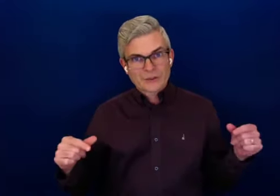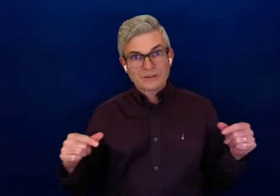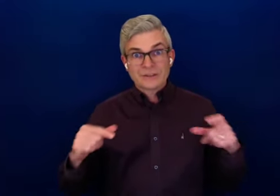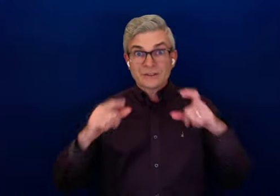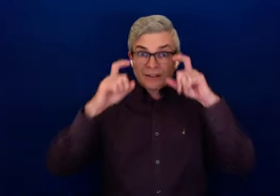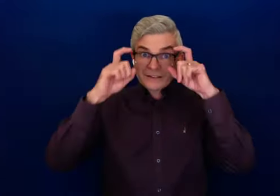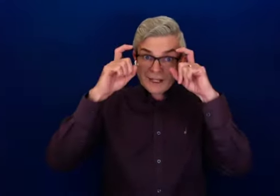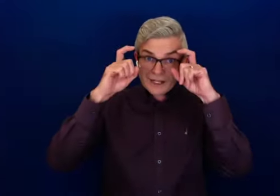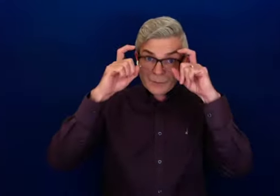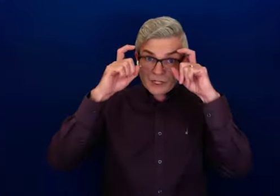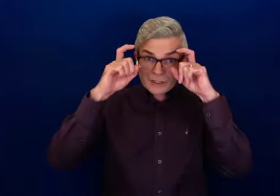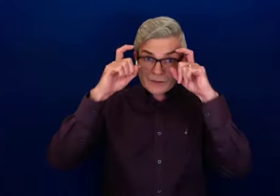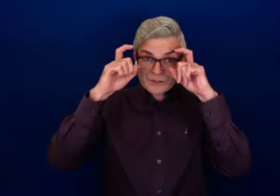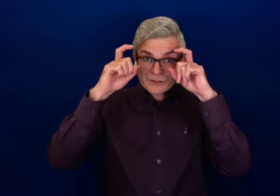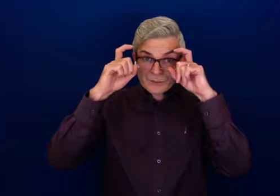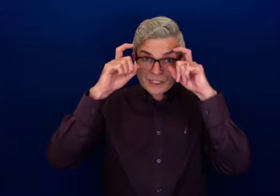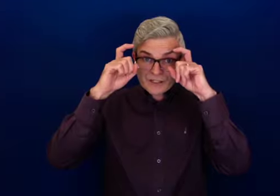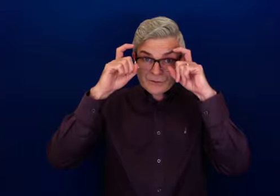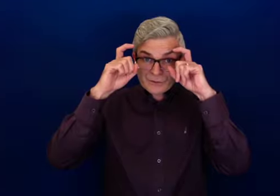grammar, eyebrows raised for